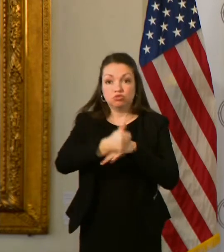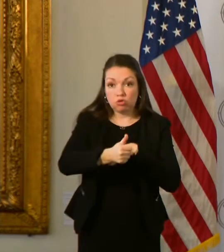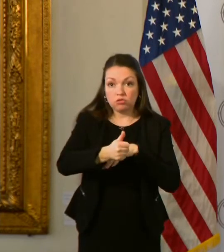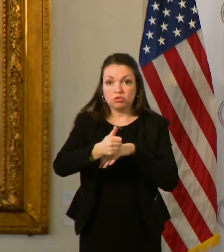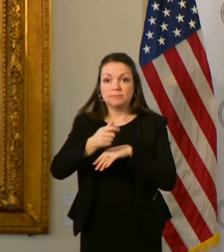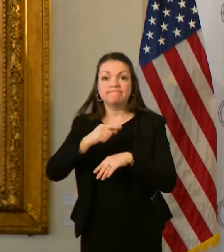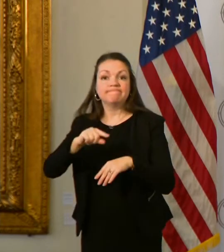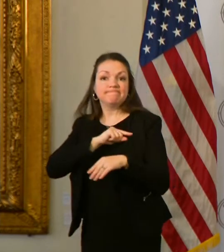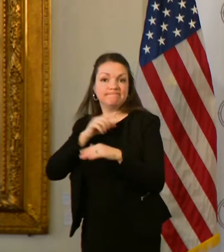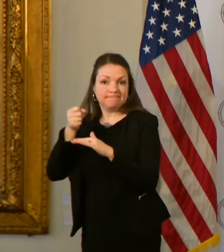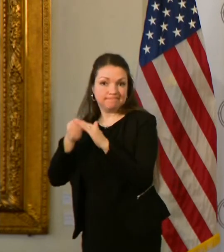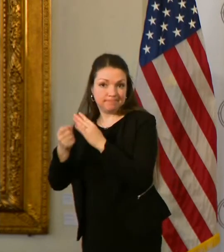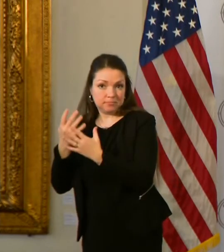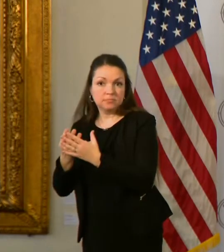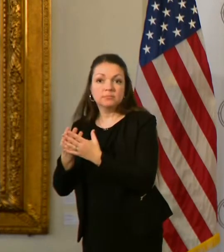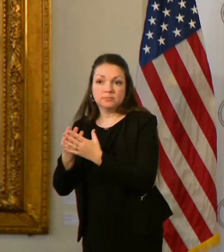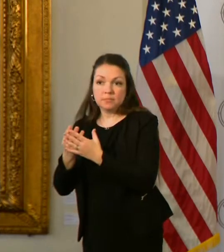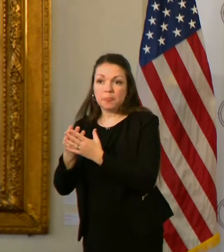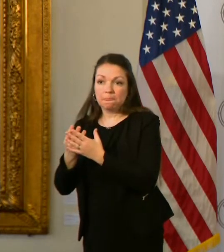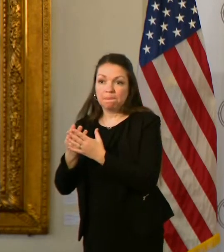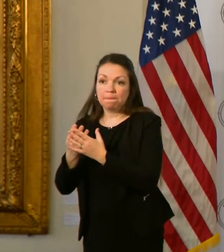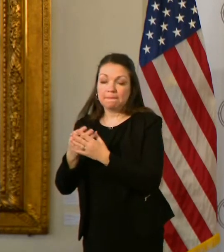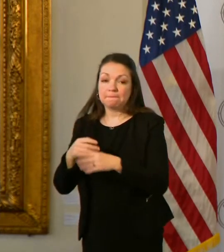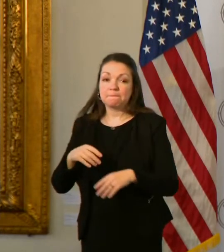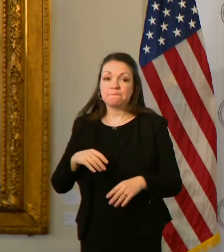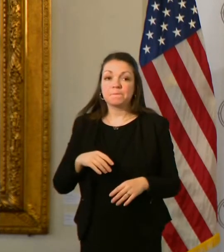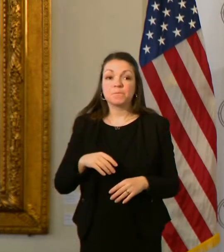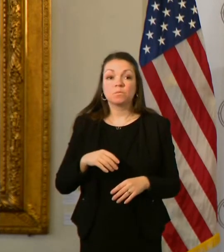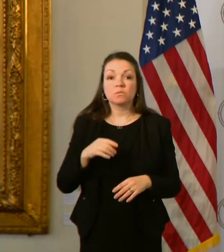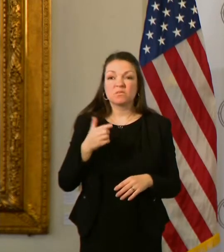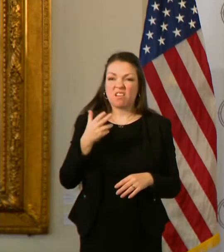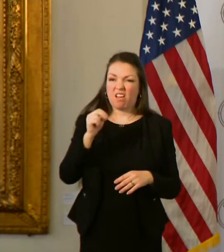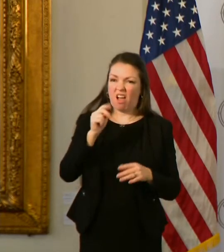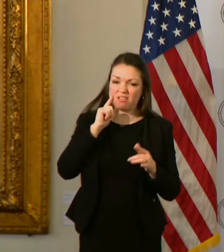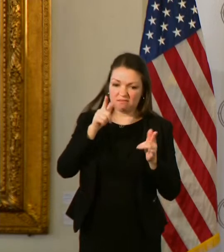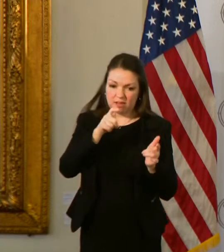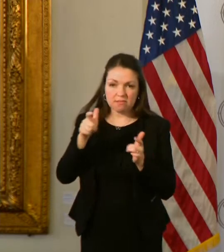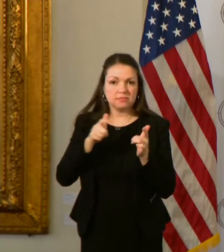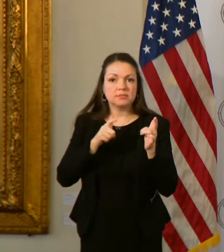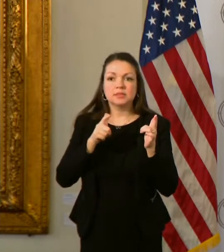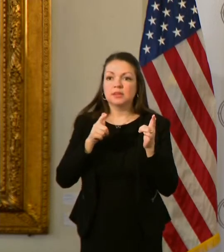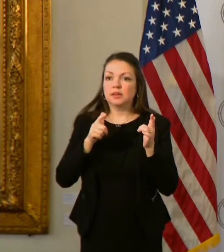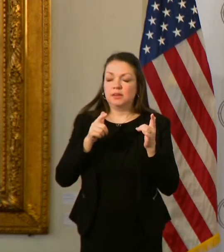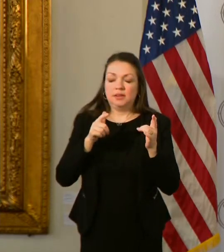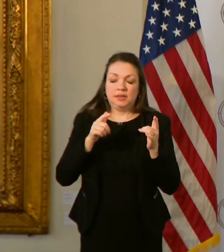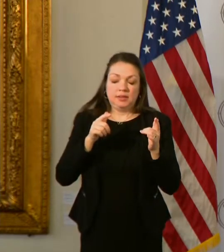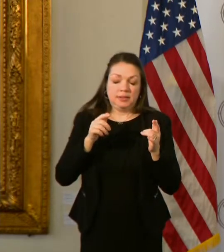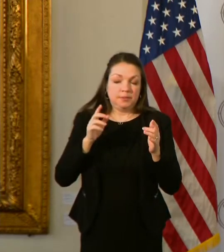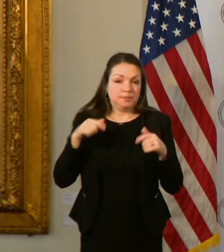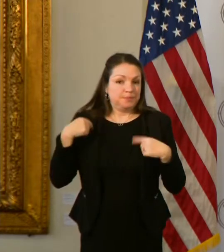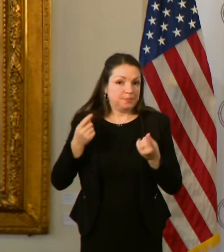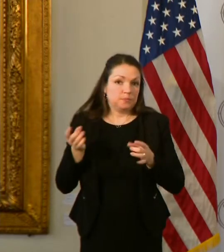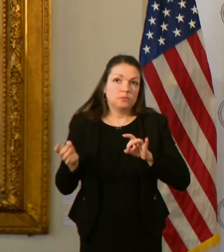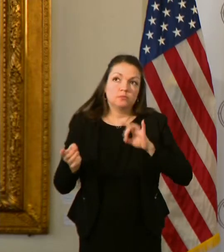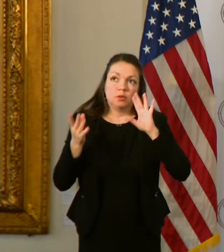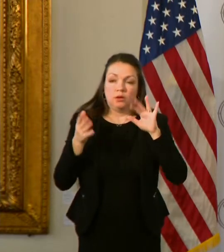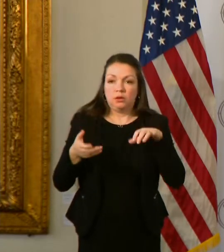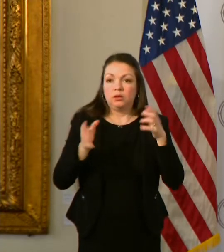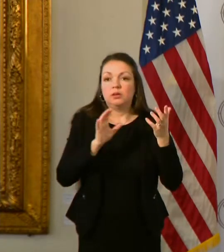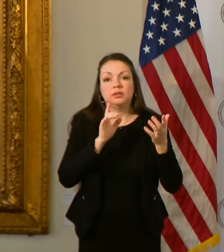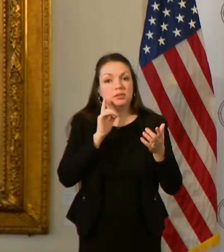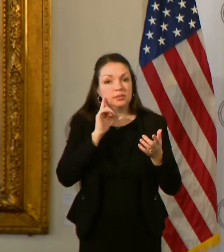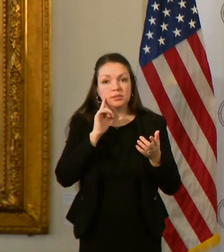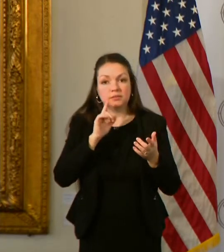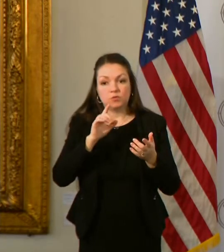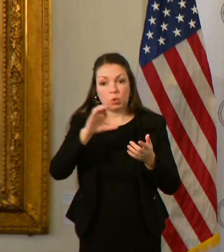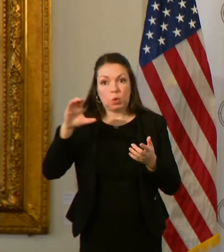conviction. As I said, gun violence has continued to be a scourge on Cook County in